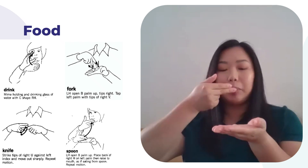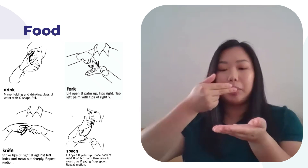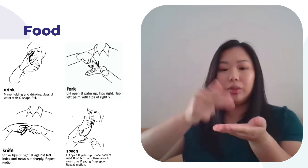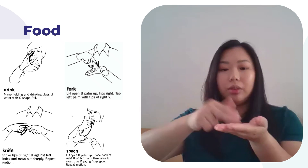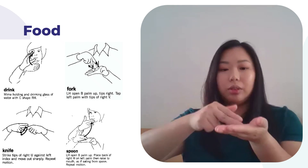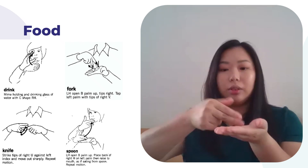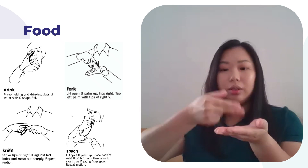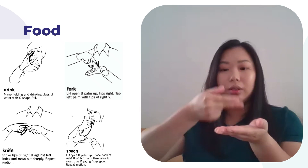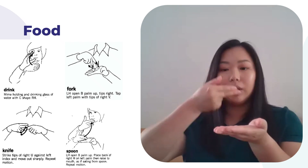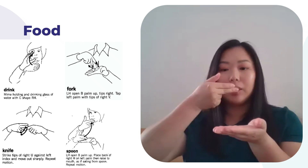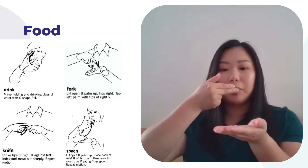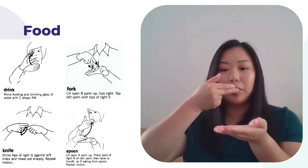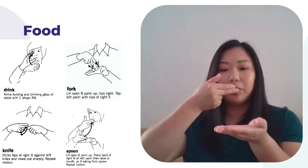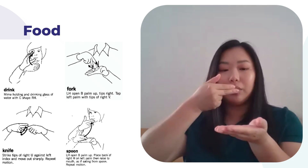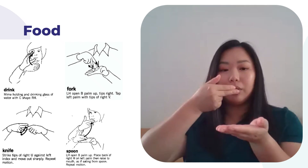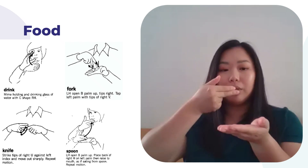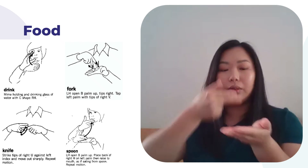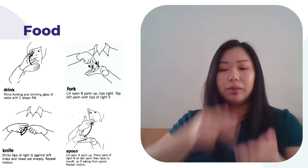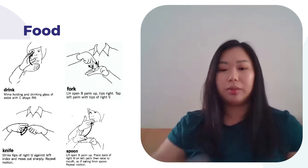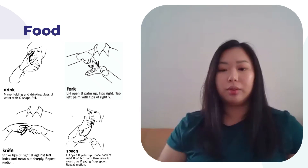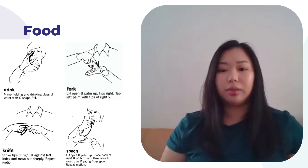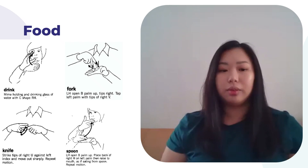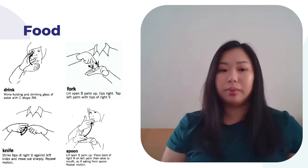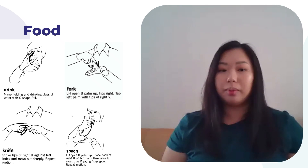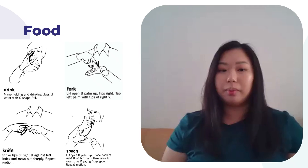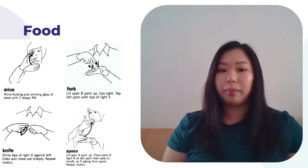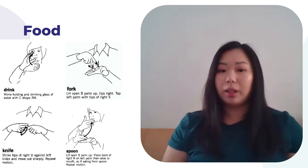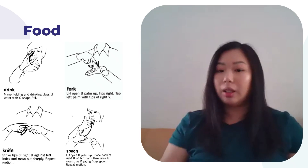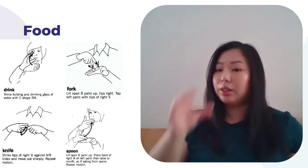like a spoon. Spoon.